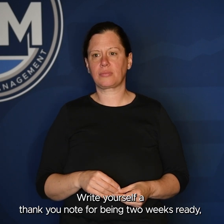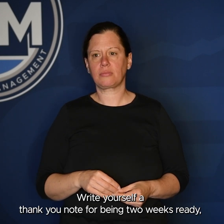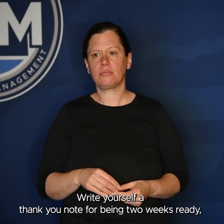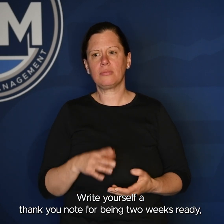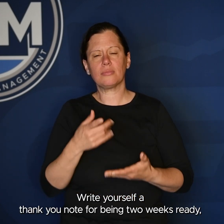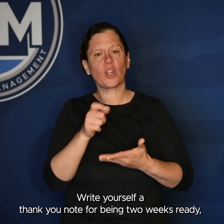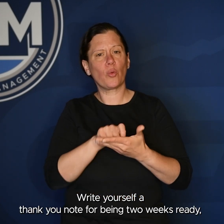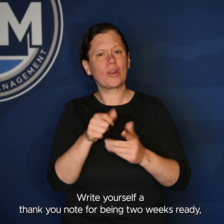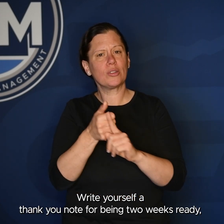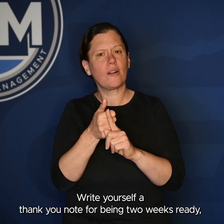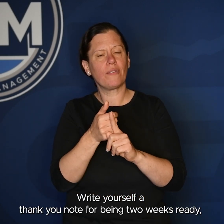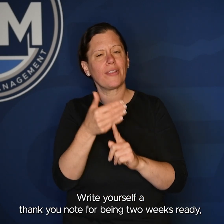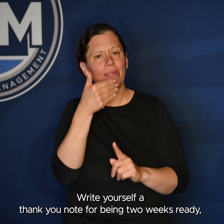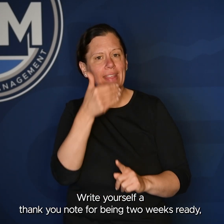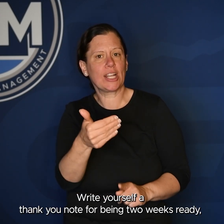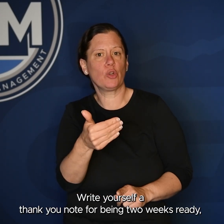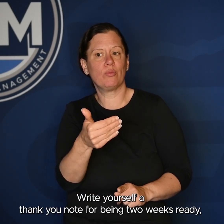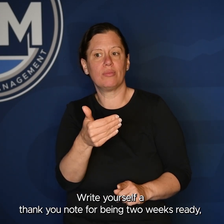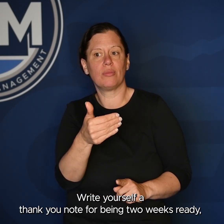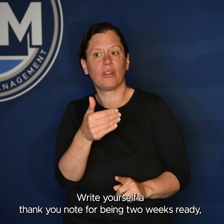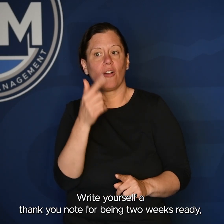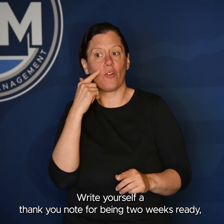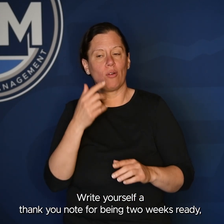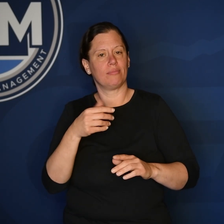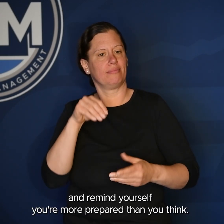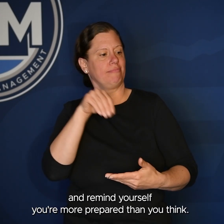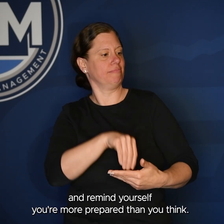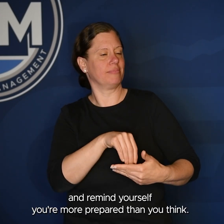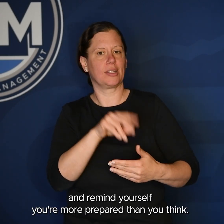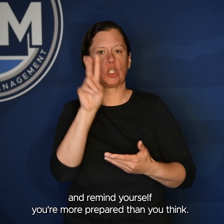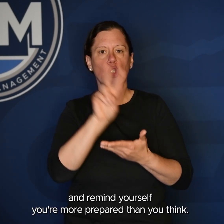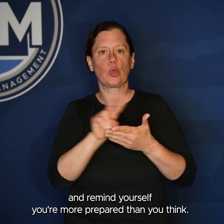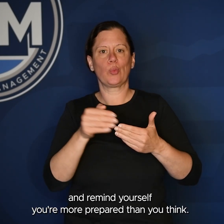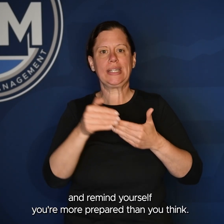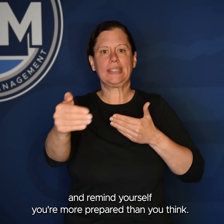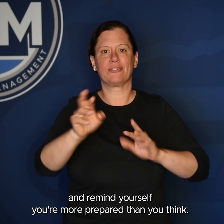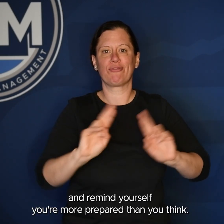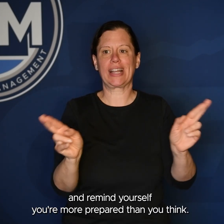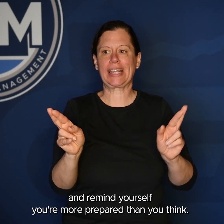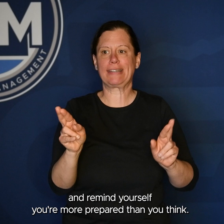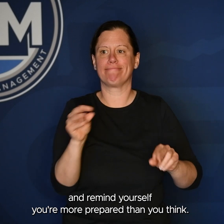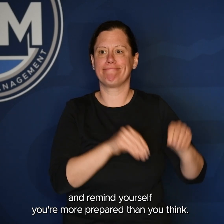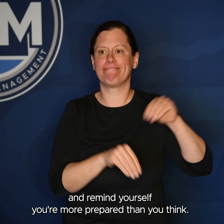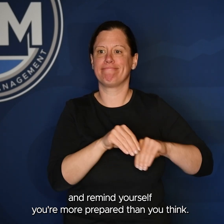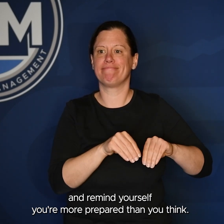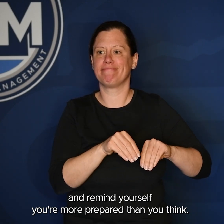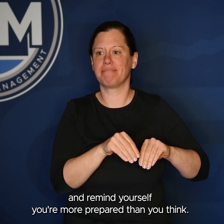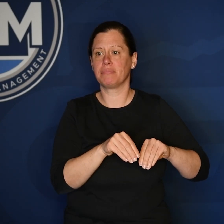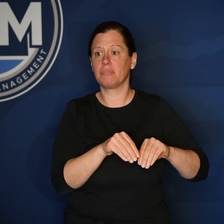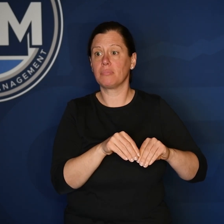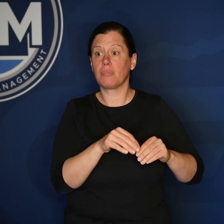Write yourself a thank you note for being 2 weeks ready, and remind yourself you're more prepared than you think.